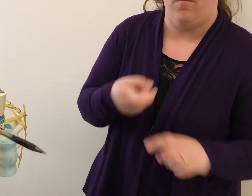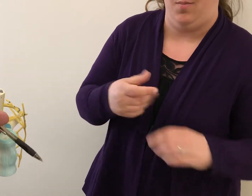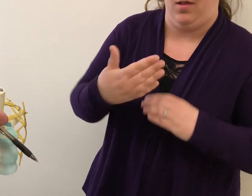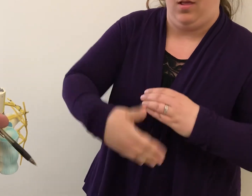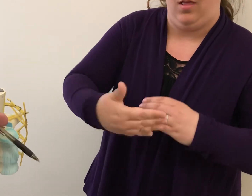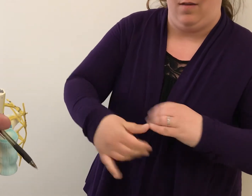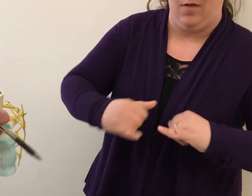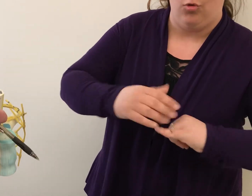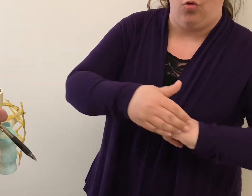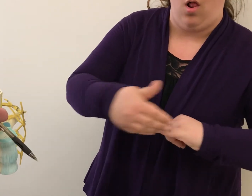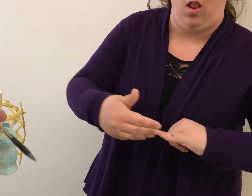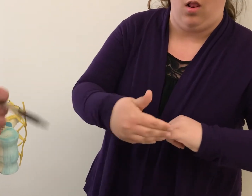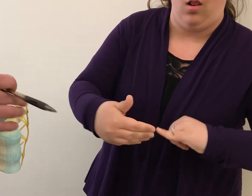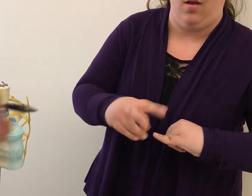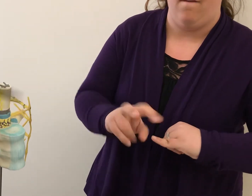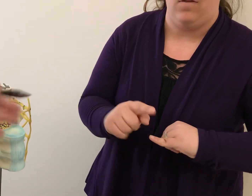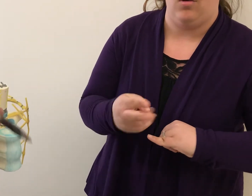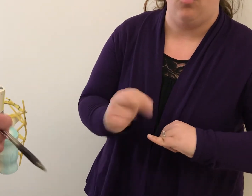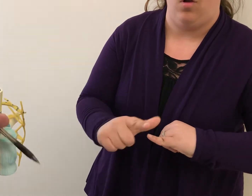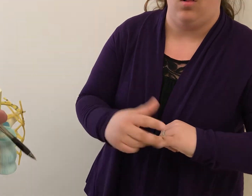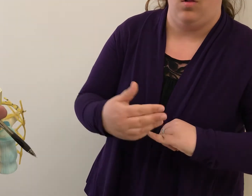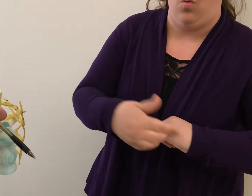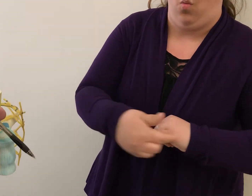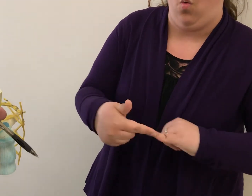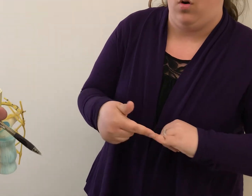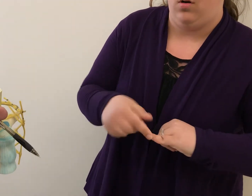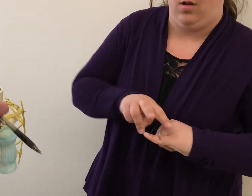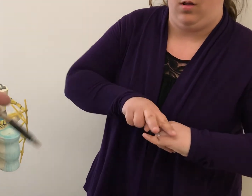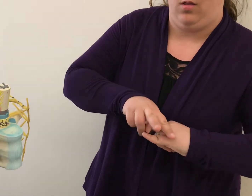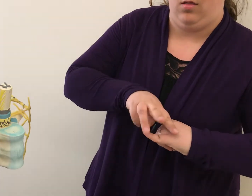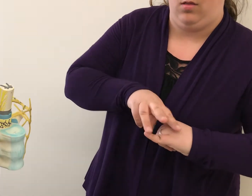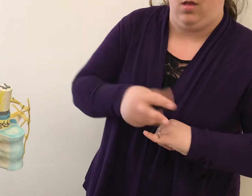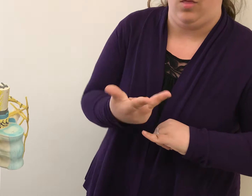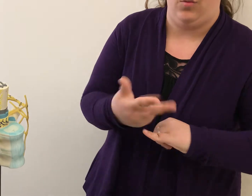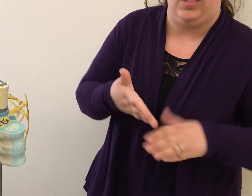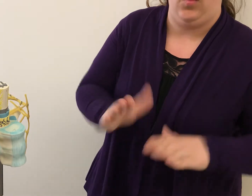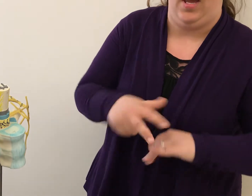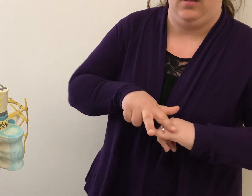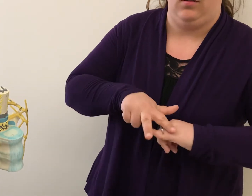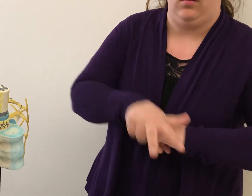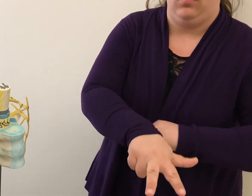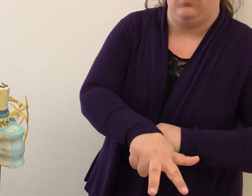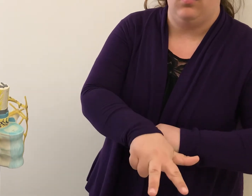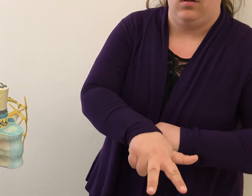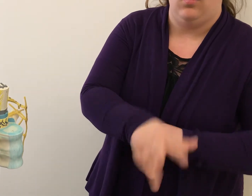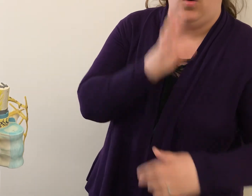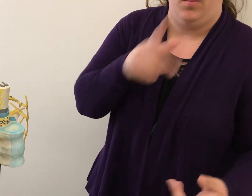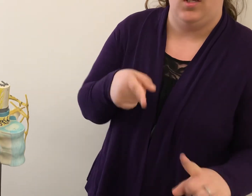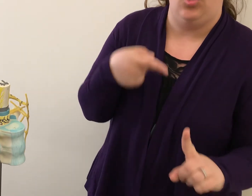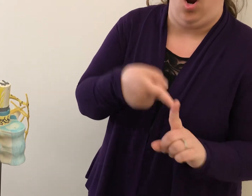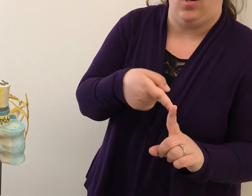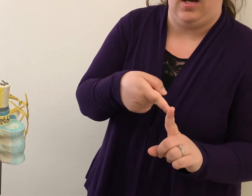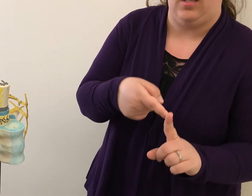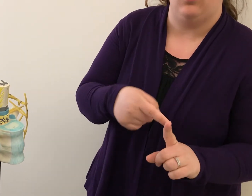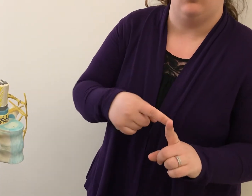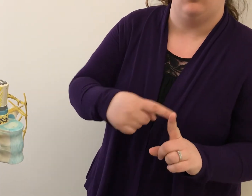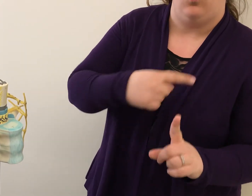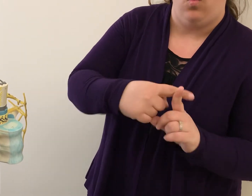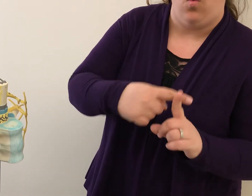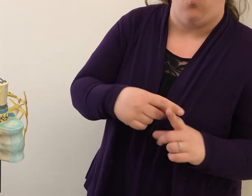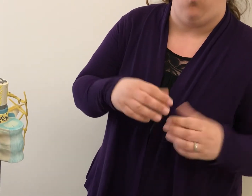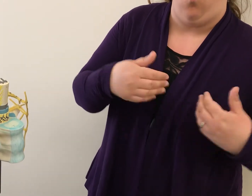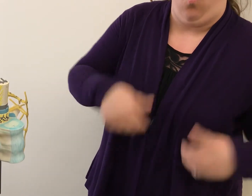horn, coming out in three ways, and targeting organs, smooth